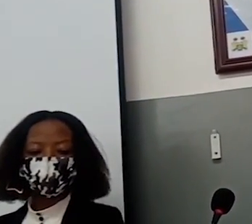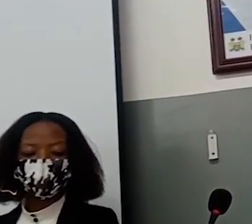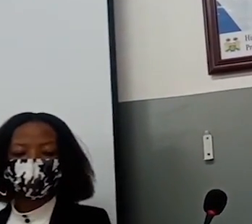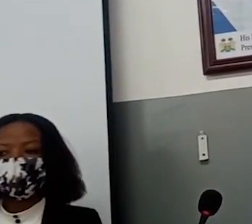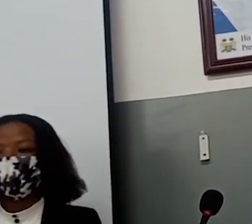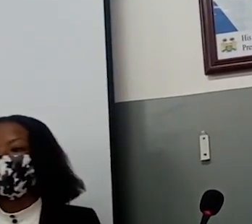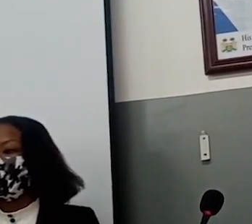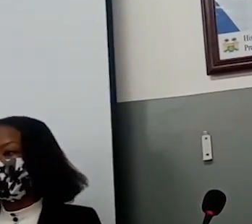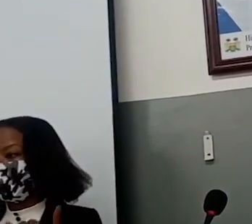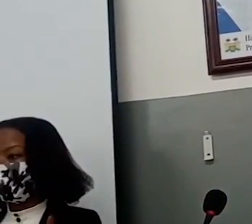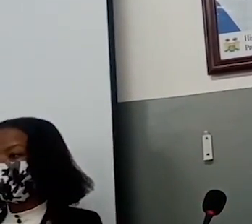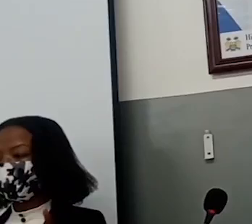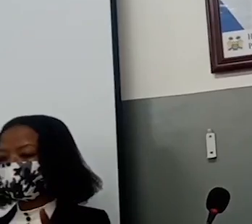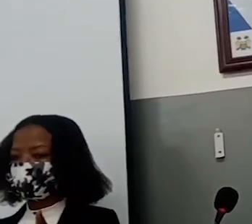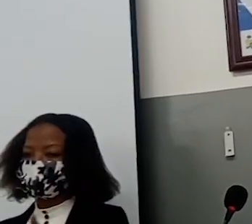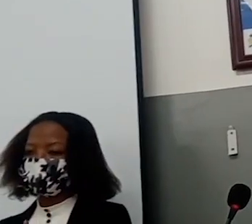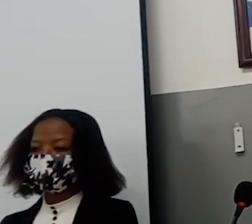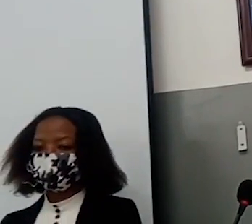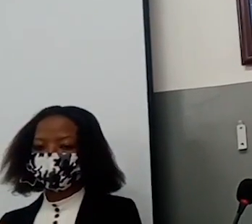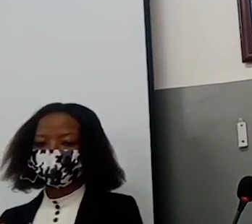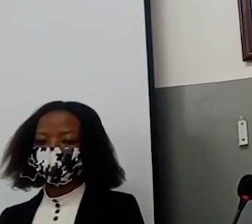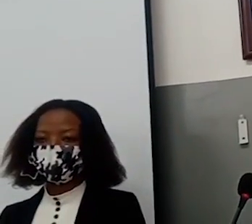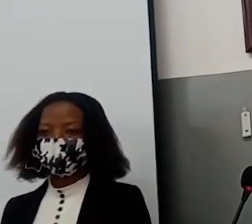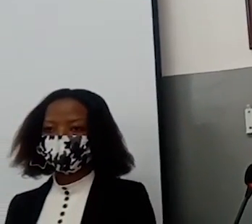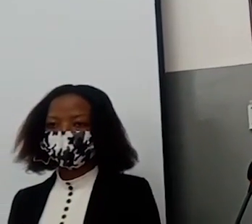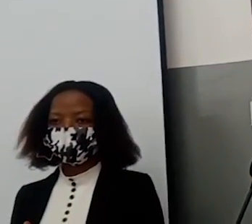Today's update will be given at